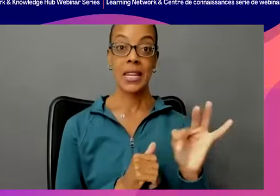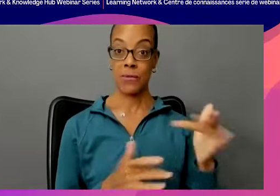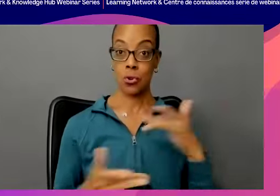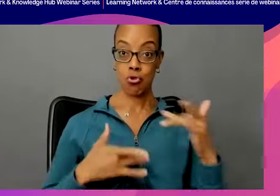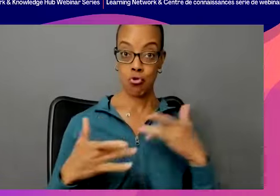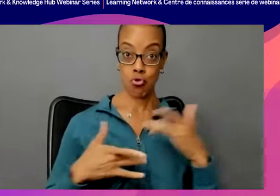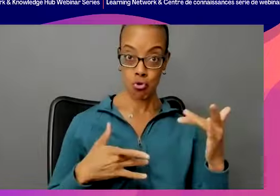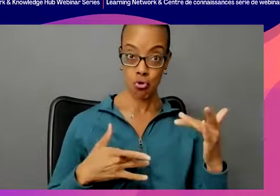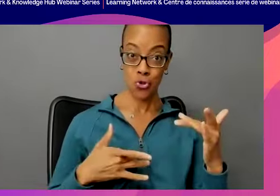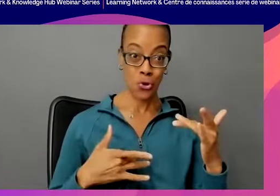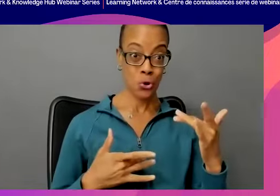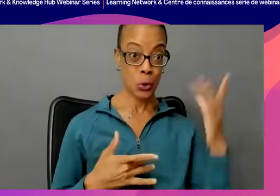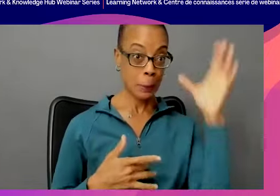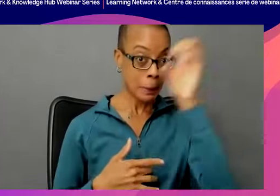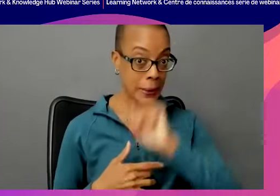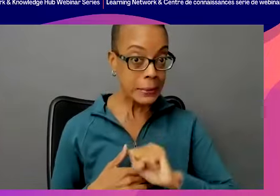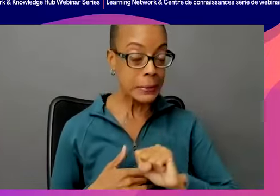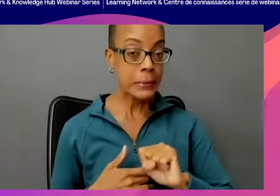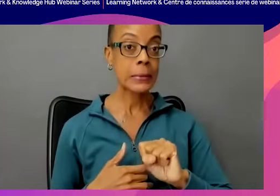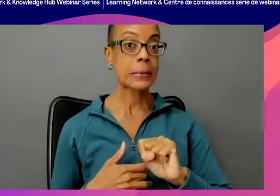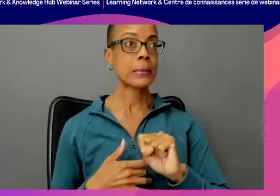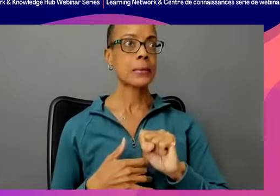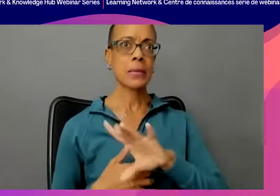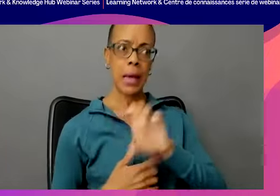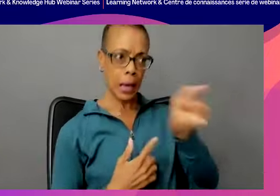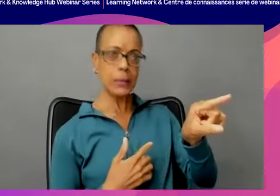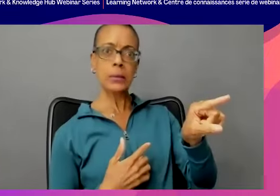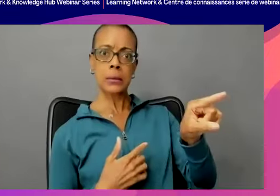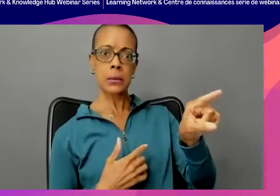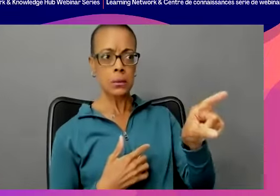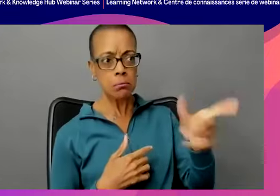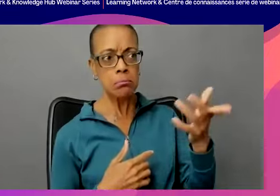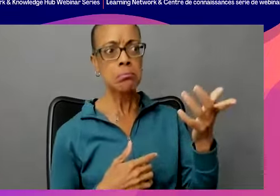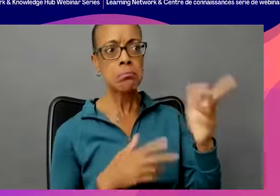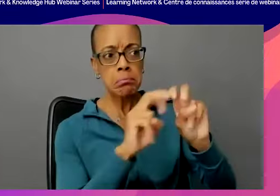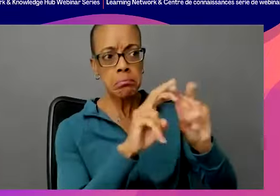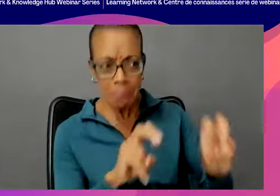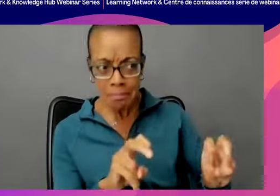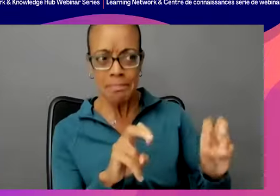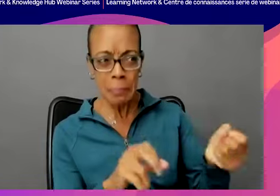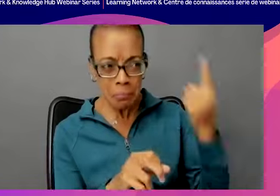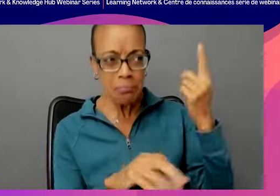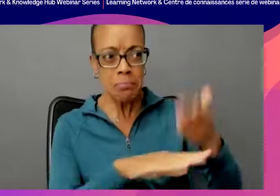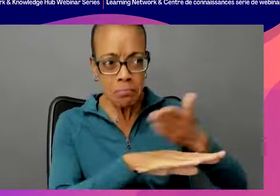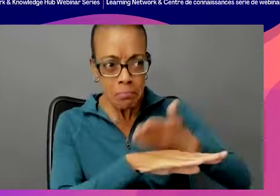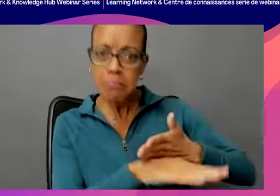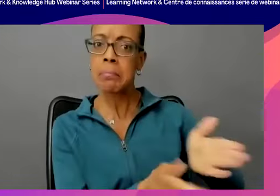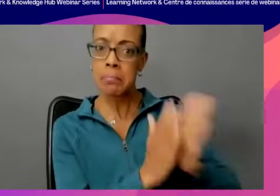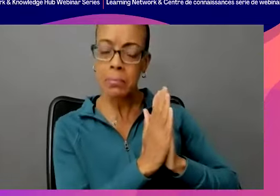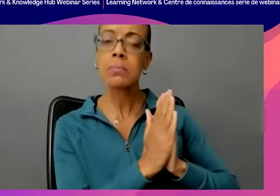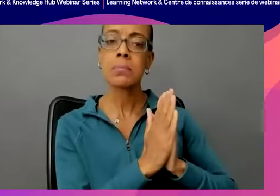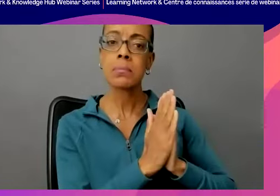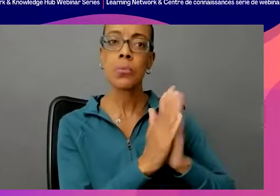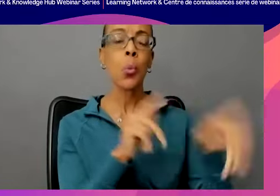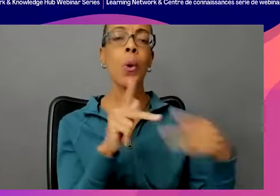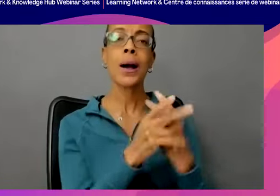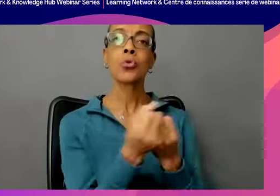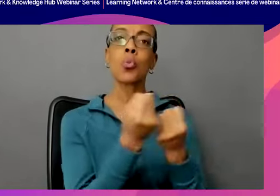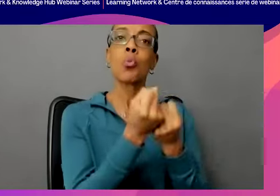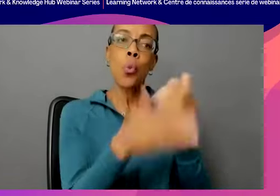not addressed, ask about it and better understand the barriers that the family might have to address it, what supports you can offer